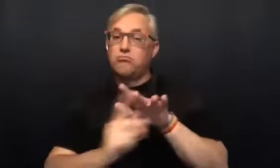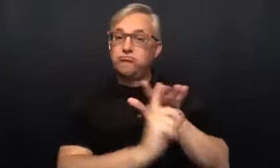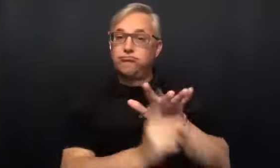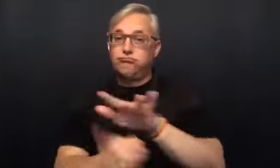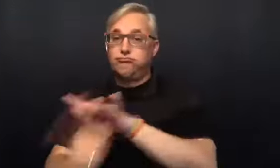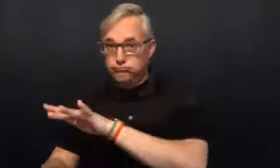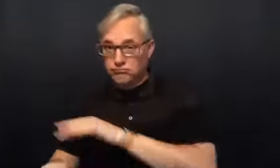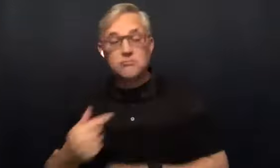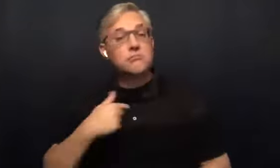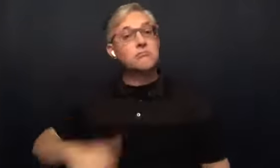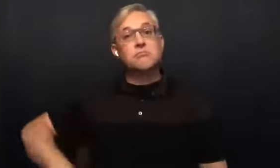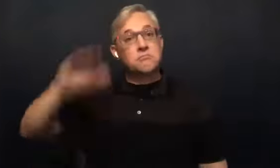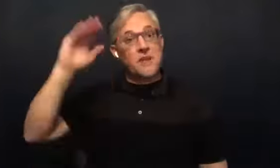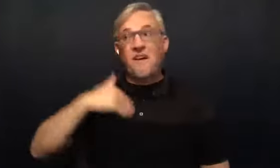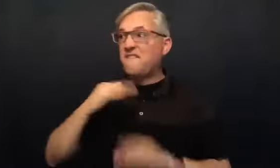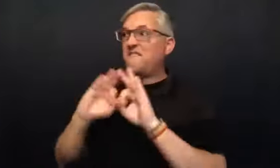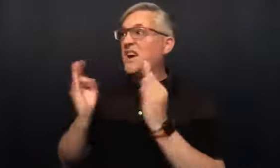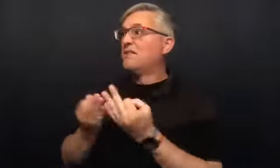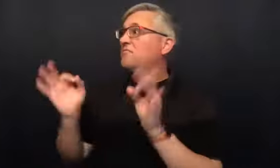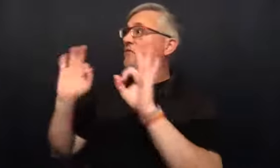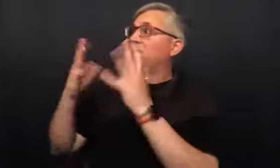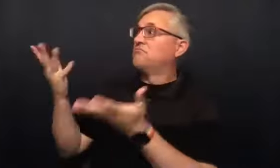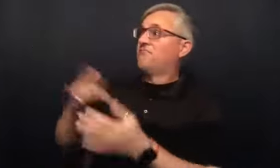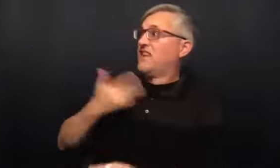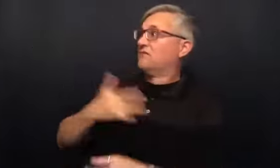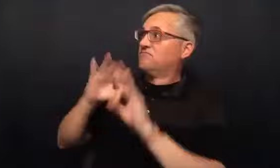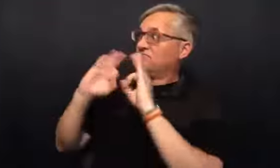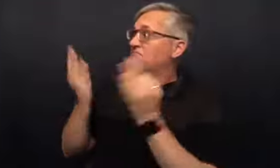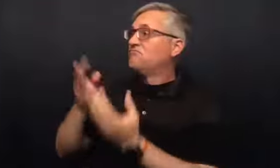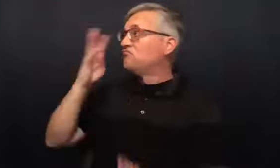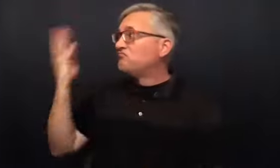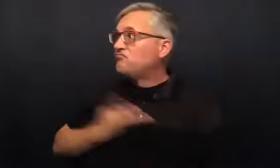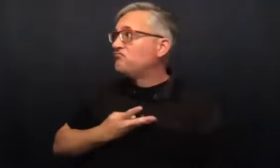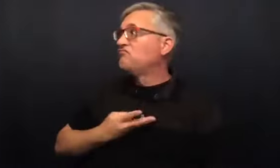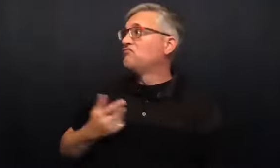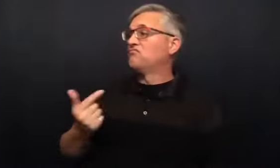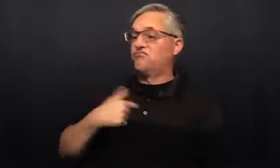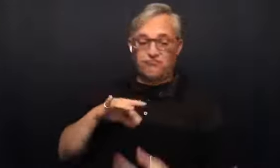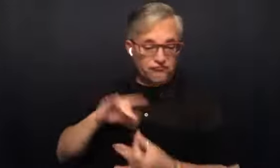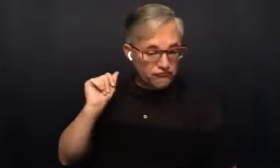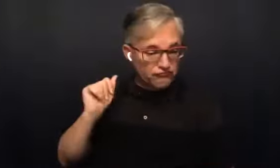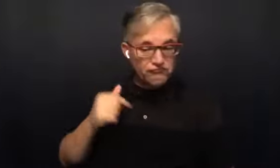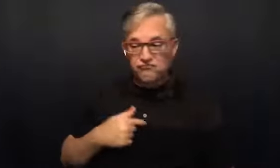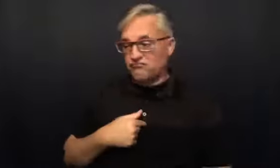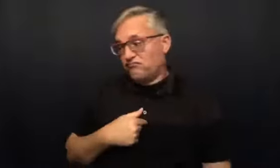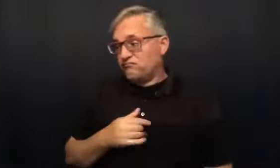ignored, irrelevant, insignificant, invisible, ignorant, and incredibly isolated, because the family